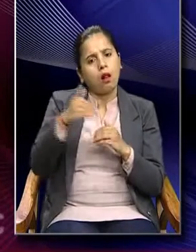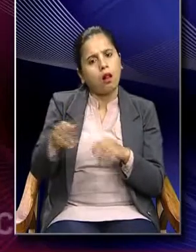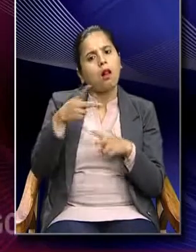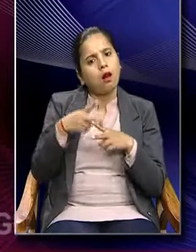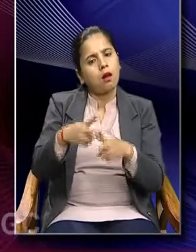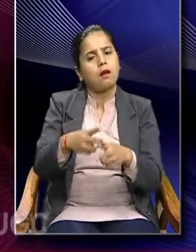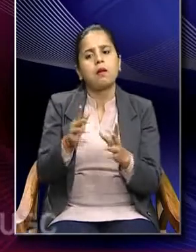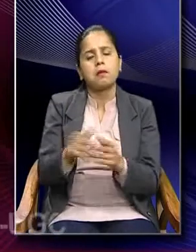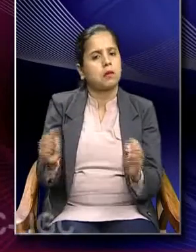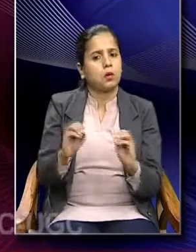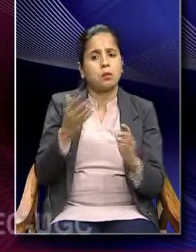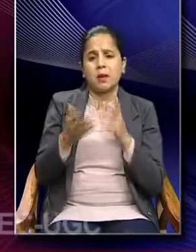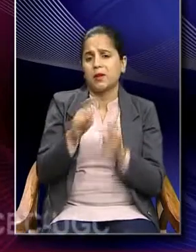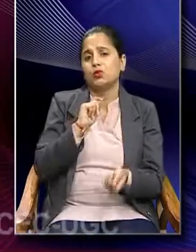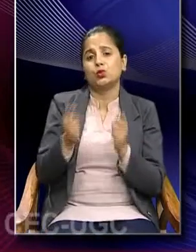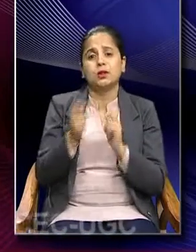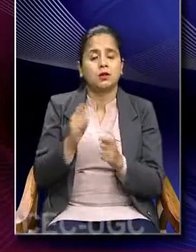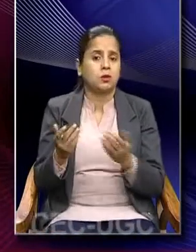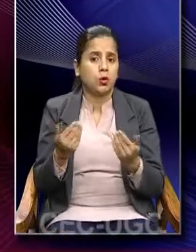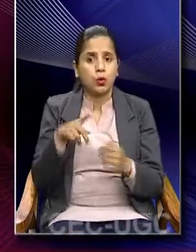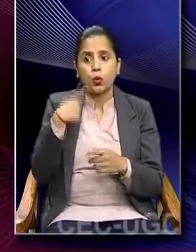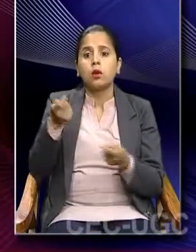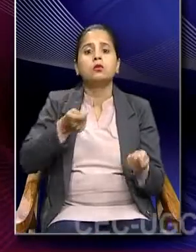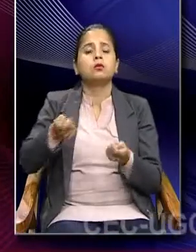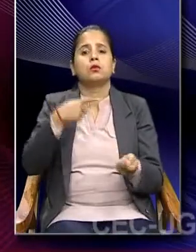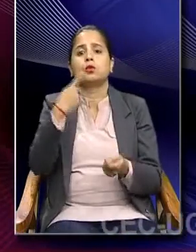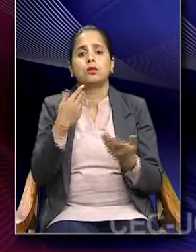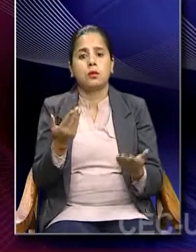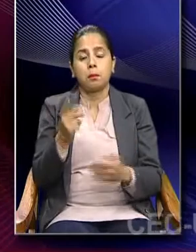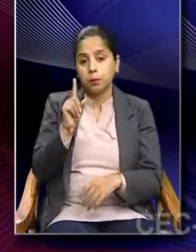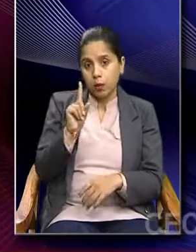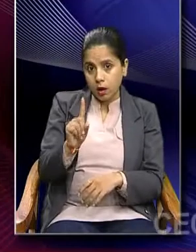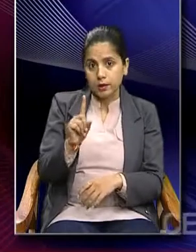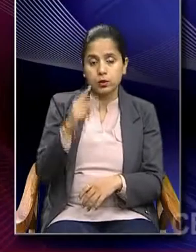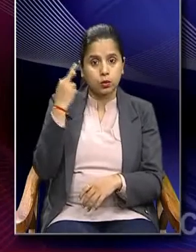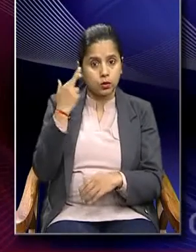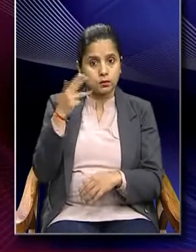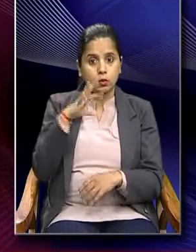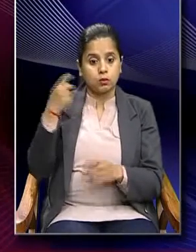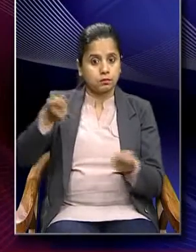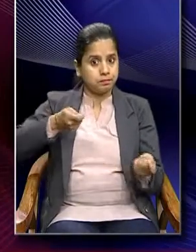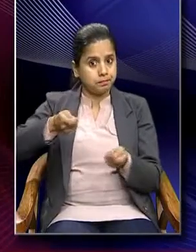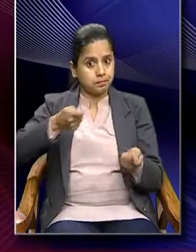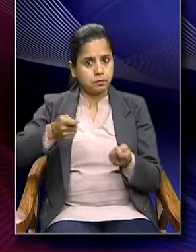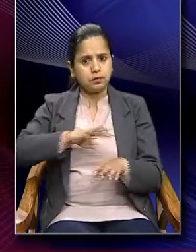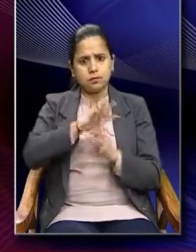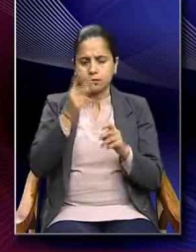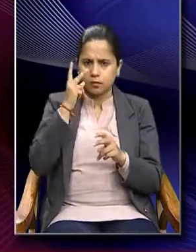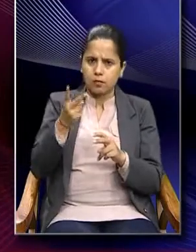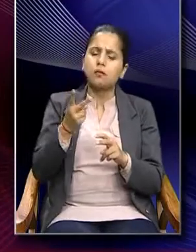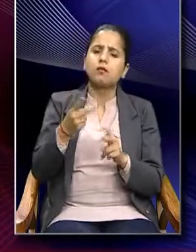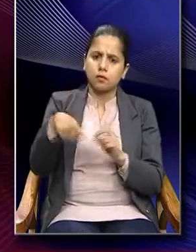might be some changes in terms of who is dominating, but the domination thing always remains